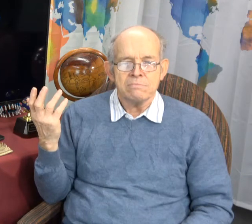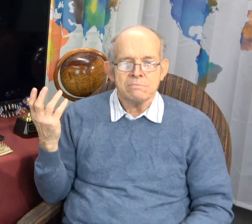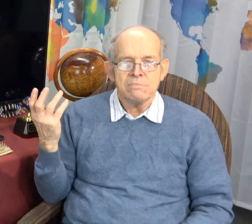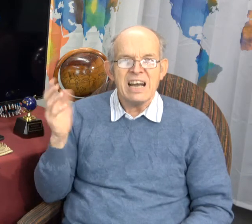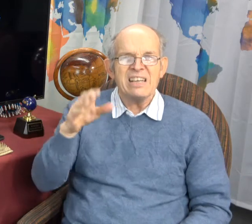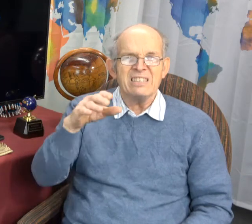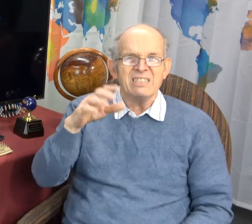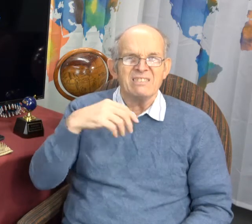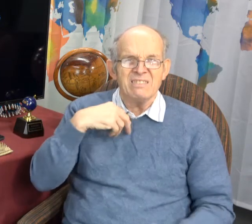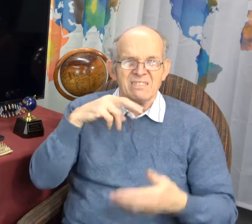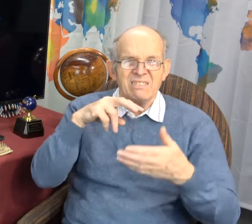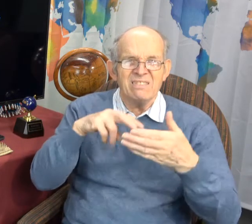Hey,